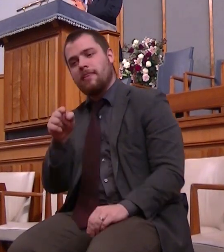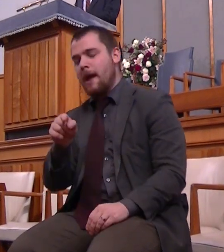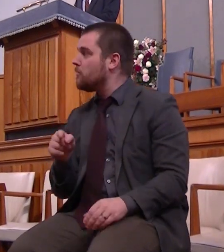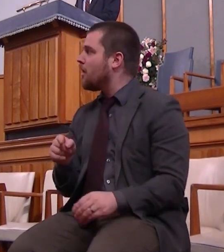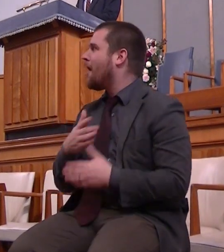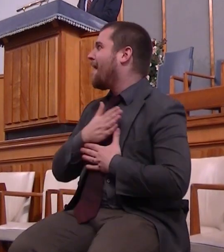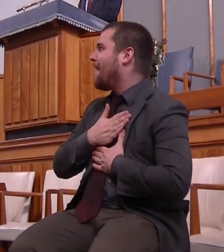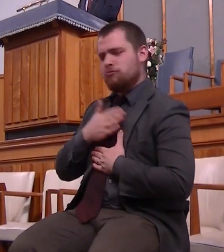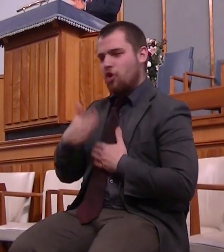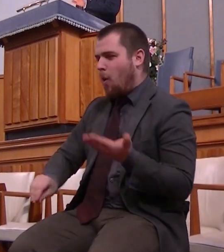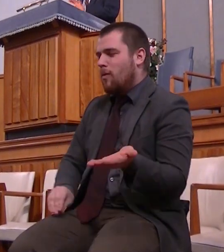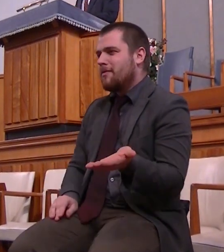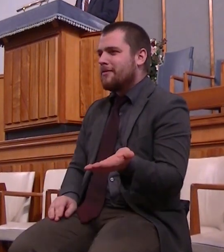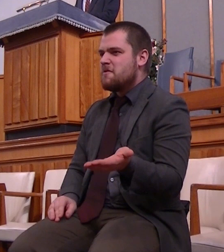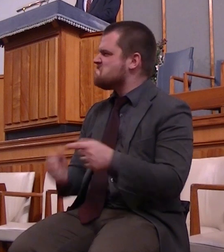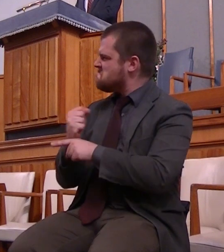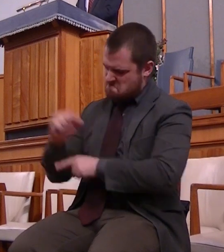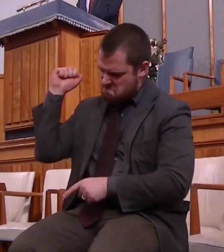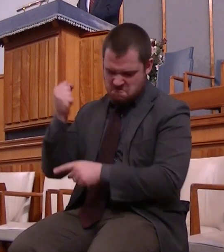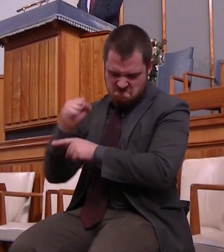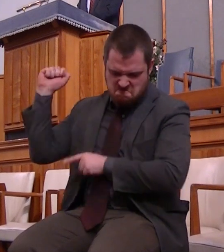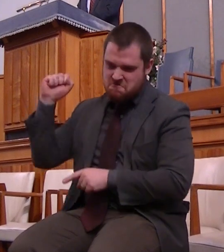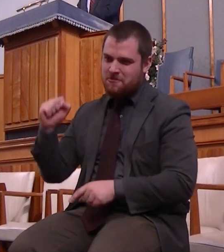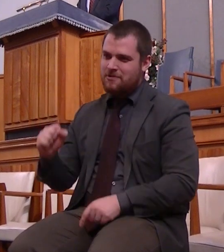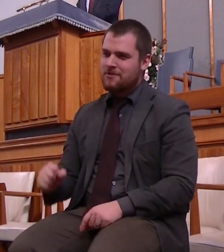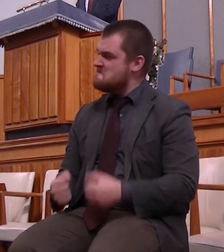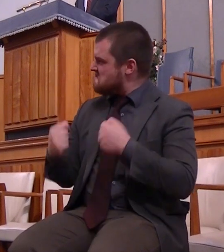to him. They would not turn to him. They would not turn.